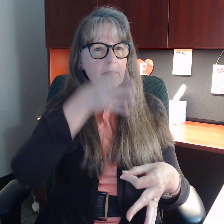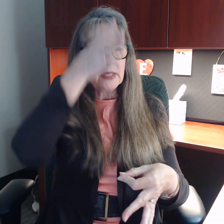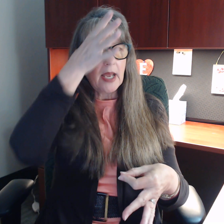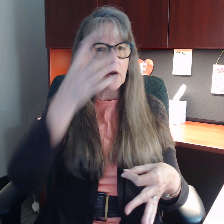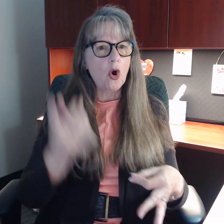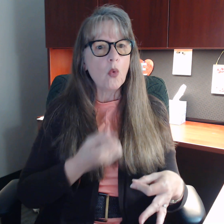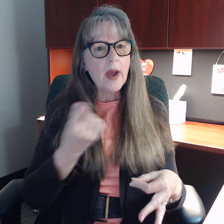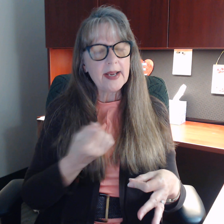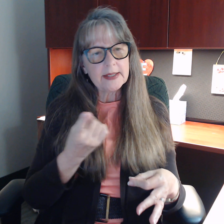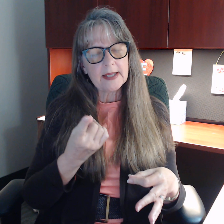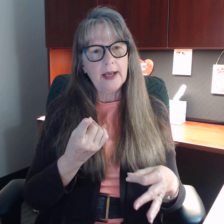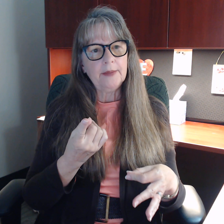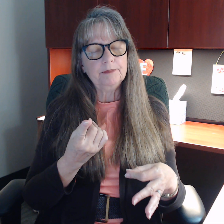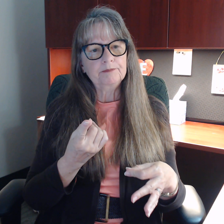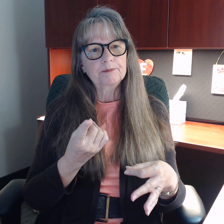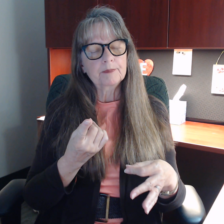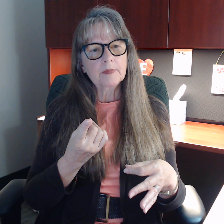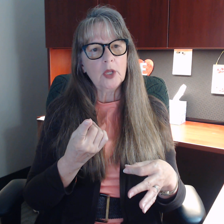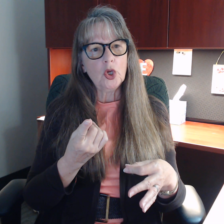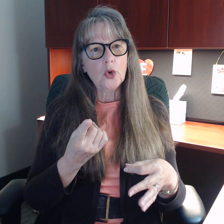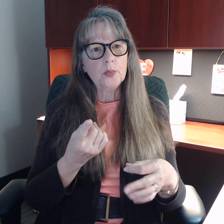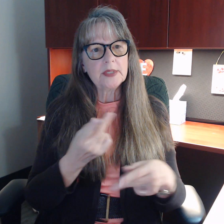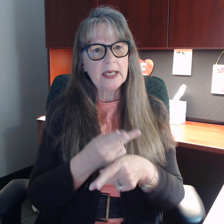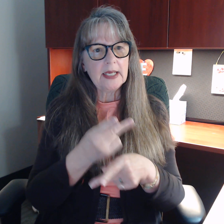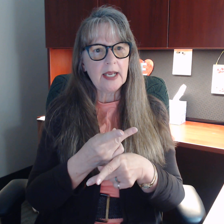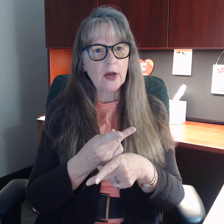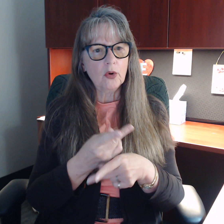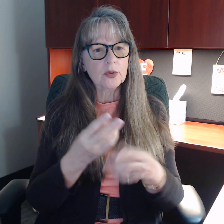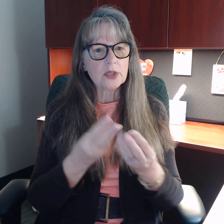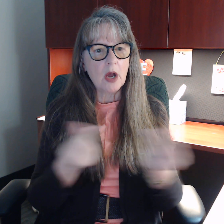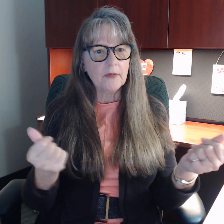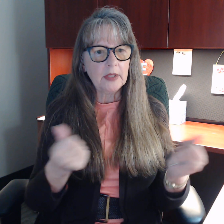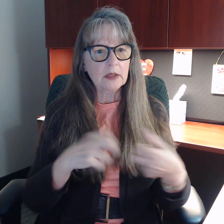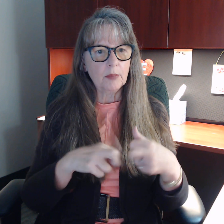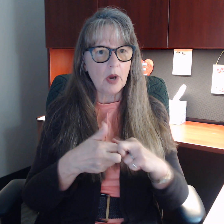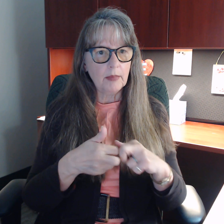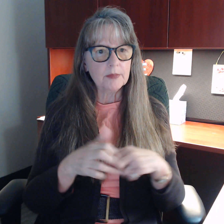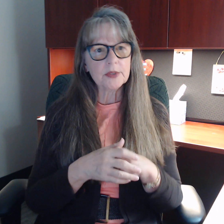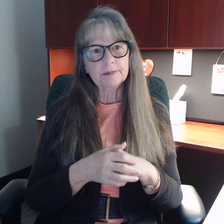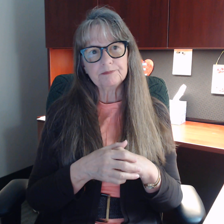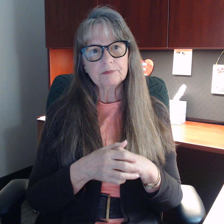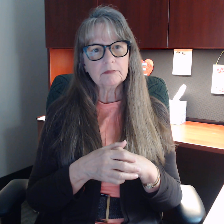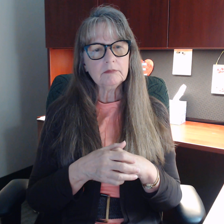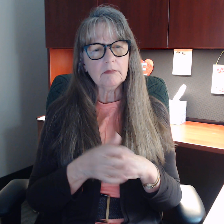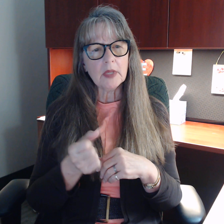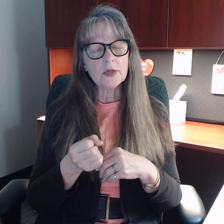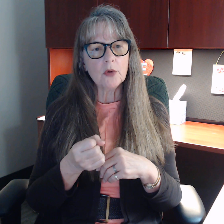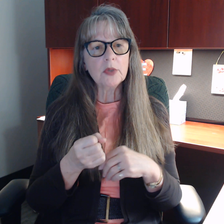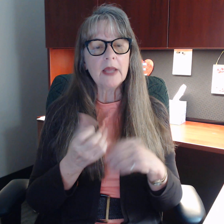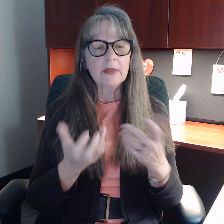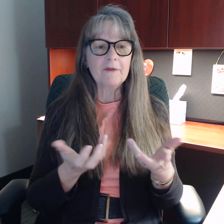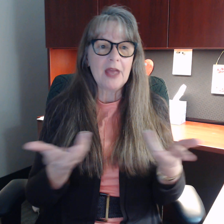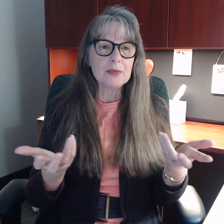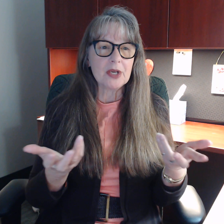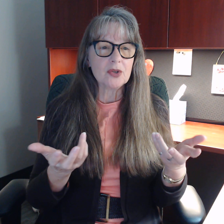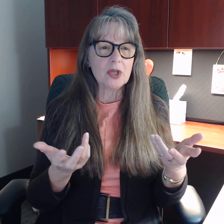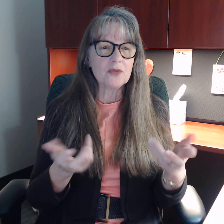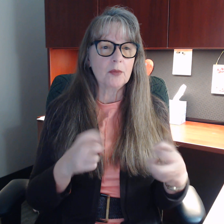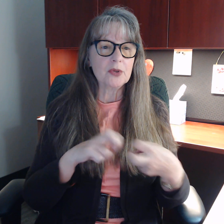dad always, taking care or solving the problems. So, and if that was in a sentence form, you say